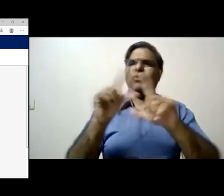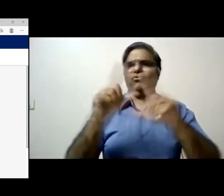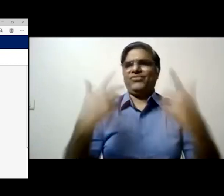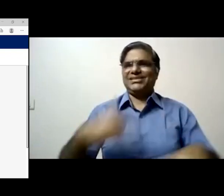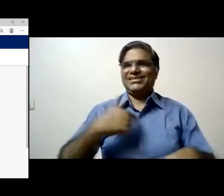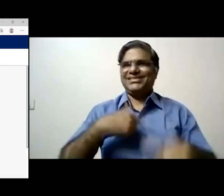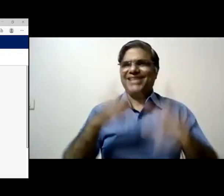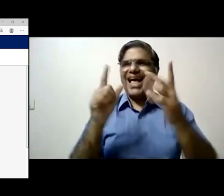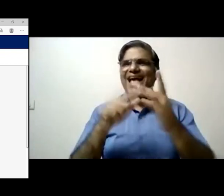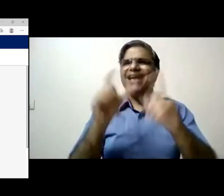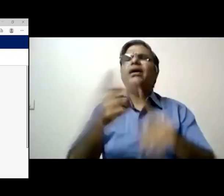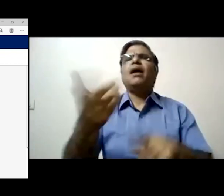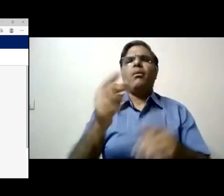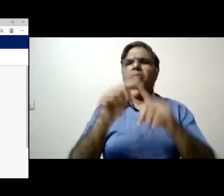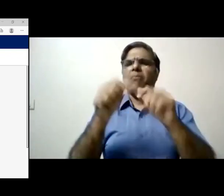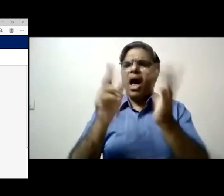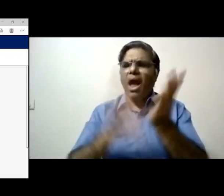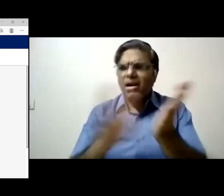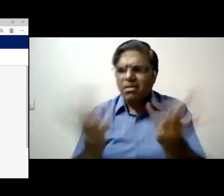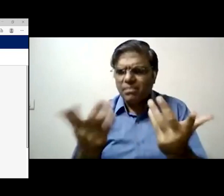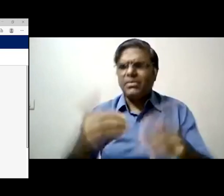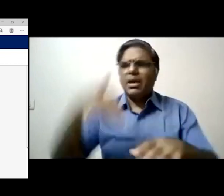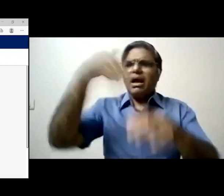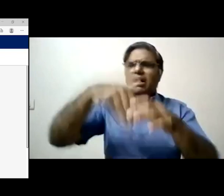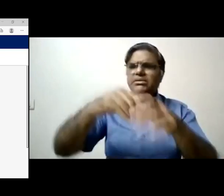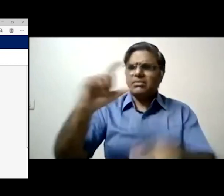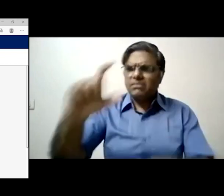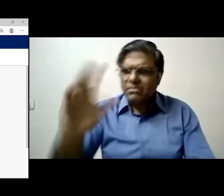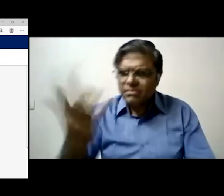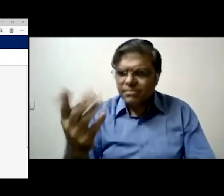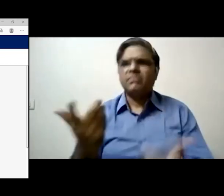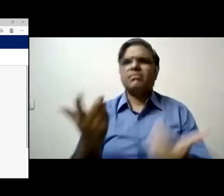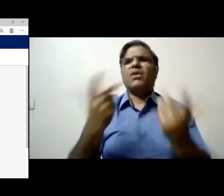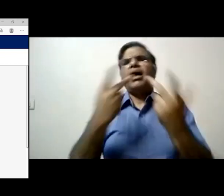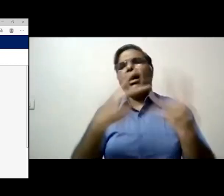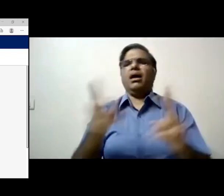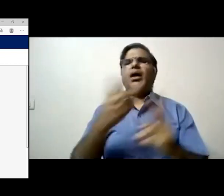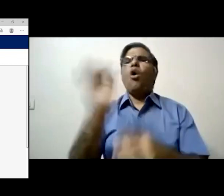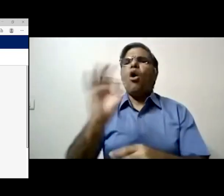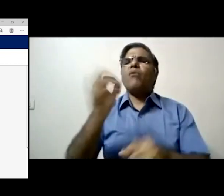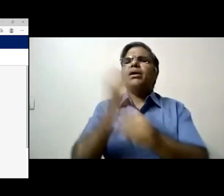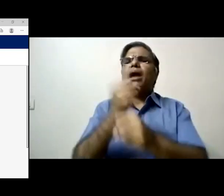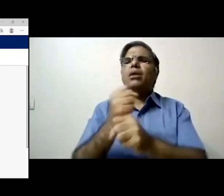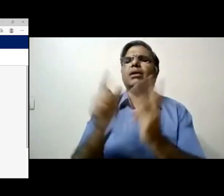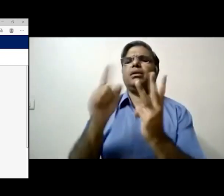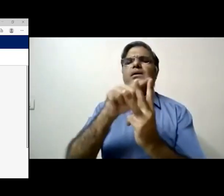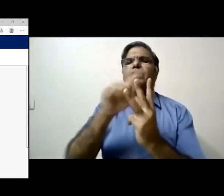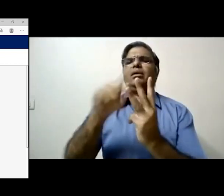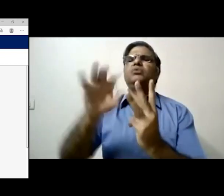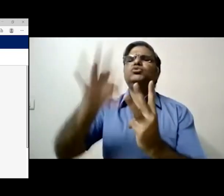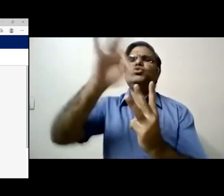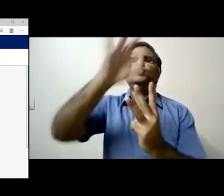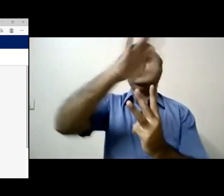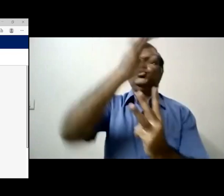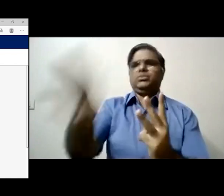So Aadhaar card has been mentioned over there. You can have voter ID card, PAN card, all other cards